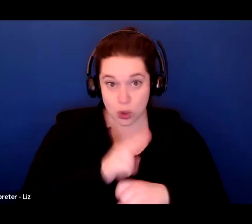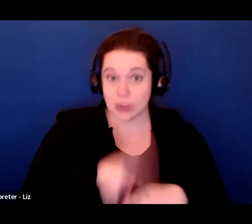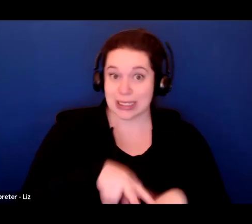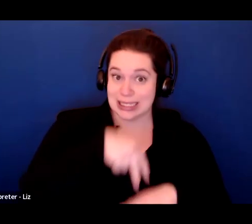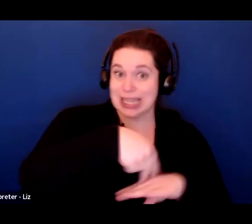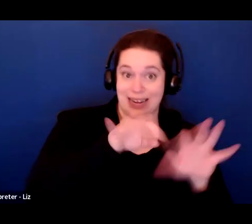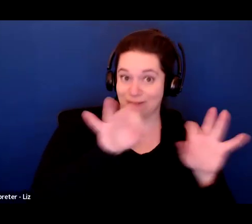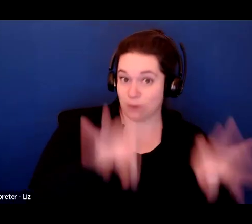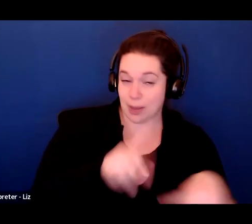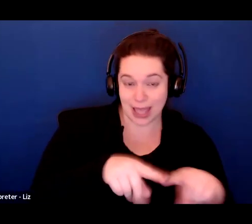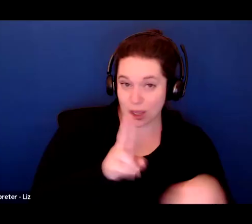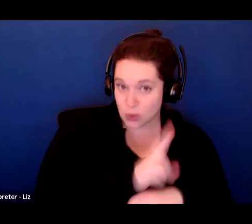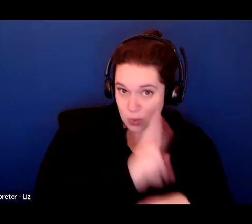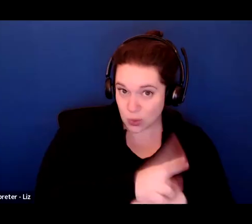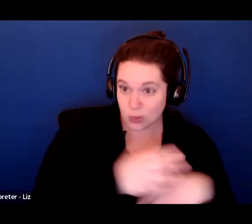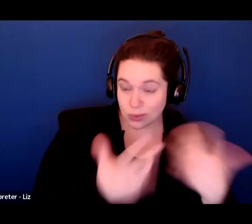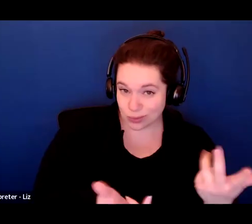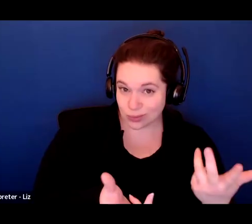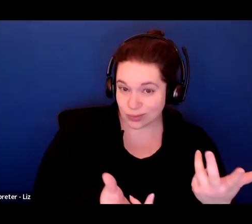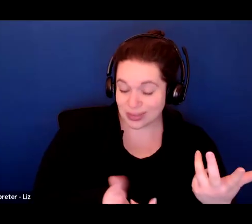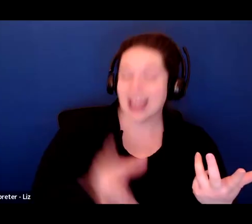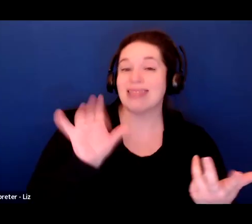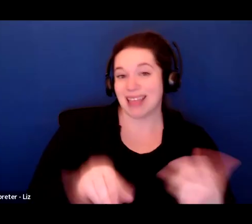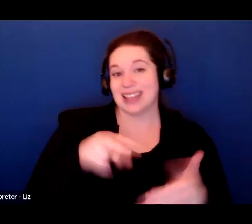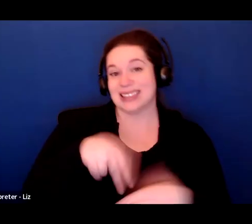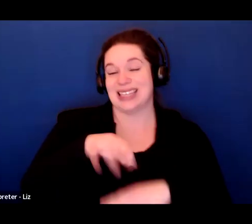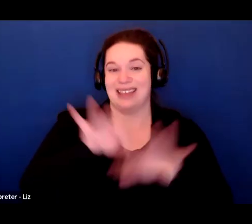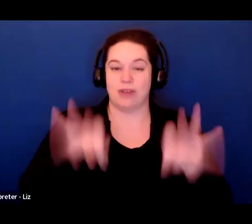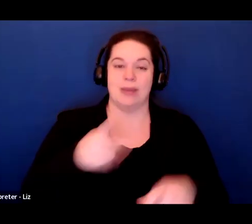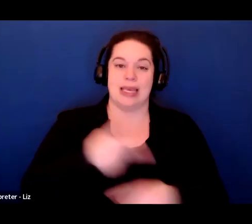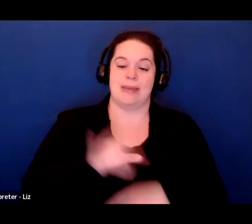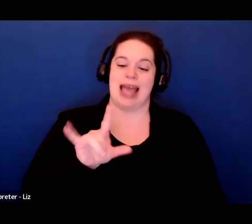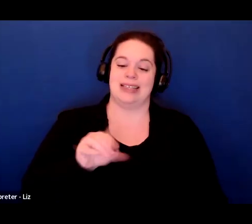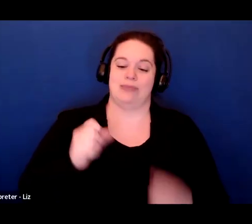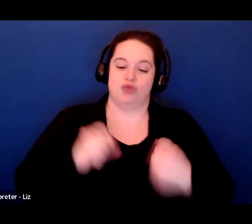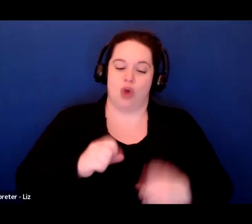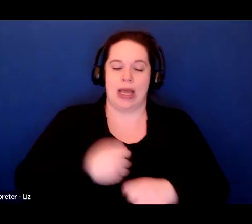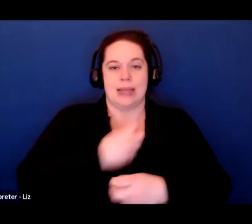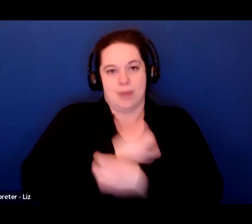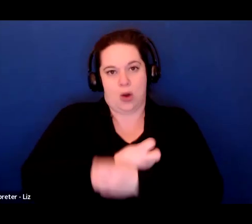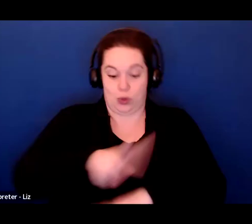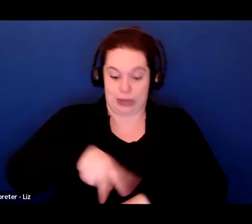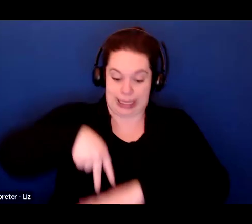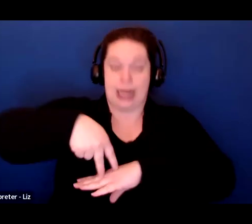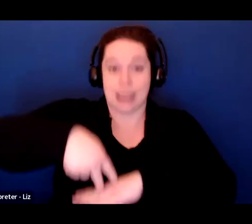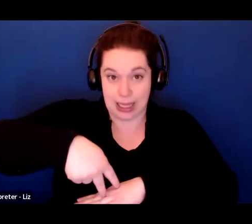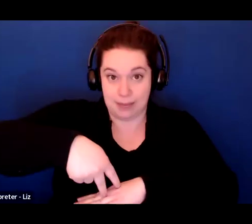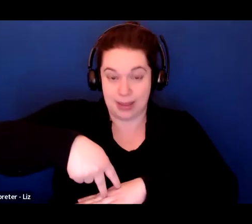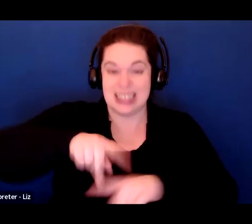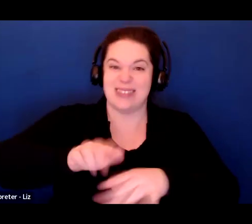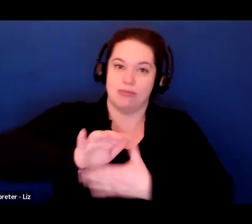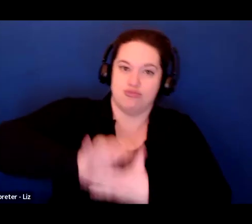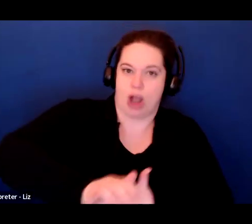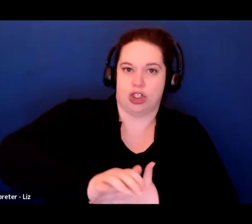with maintaining the calcium in your bones. Again, when you're standing up, you're putting different pressure on